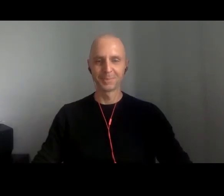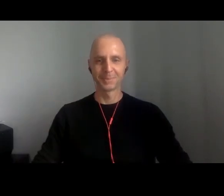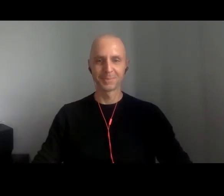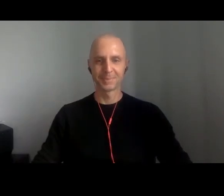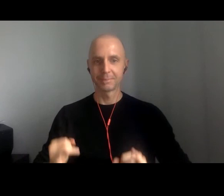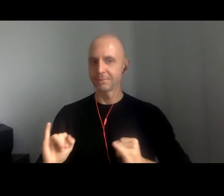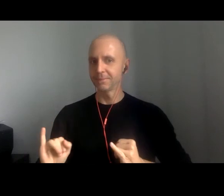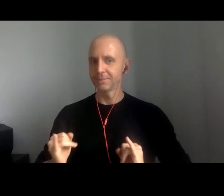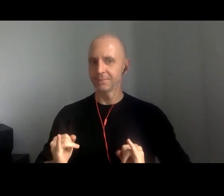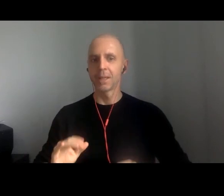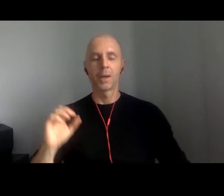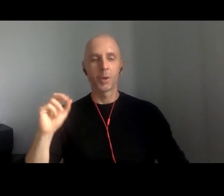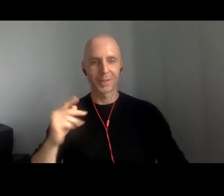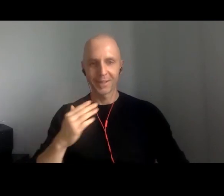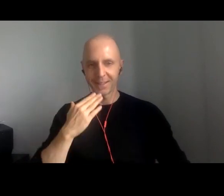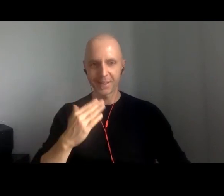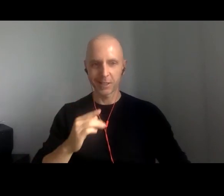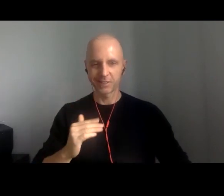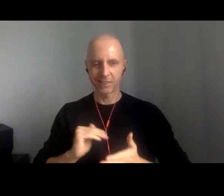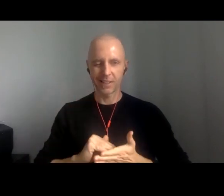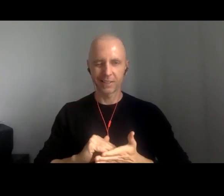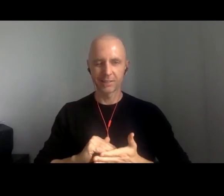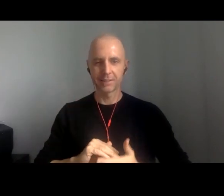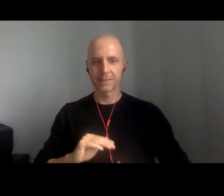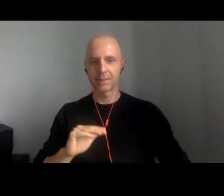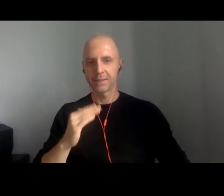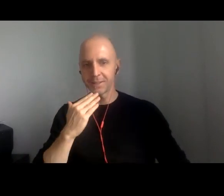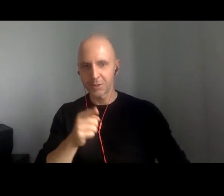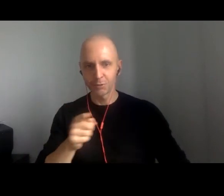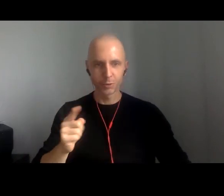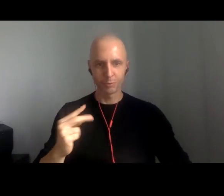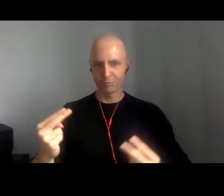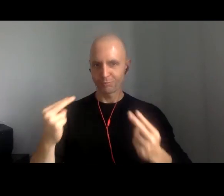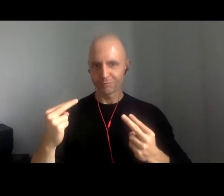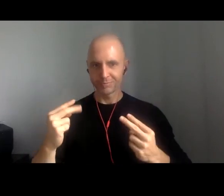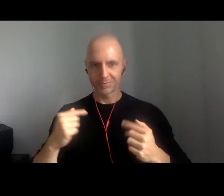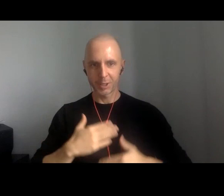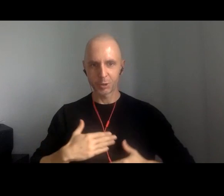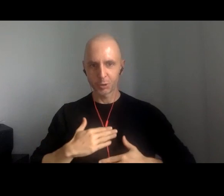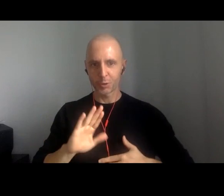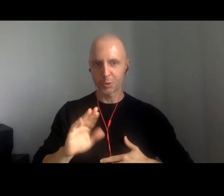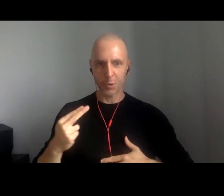Thanks again. Thank you very much for coming. I hope you enjoy the rest of homecoming. Thank you.